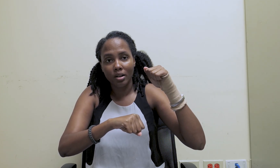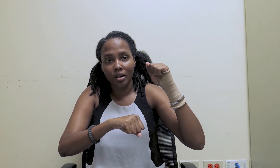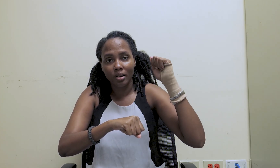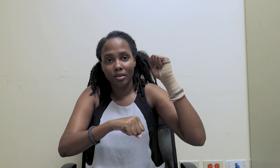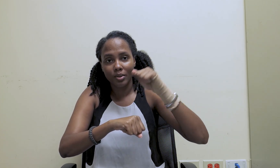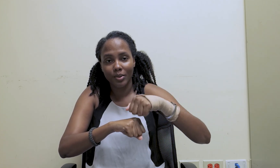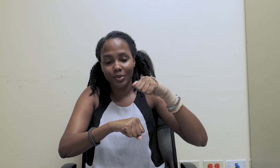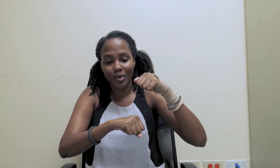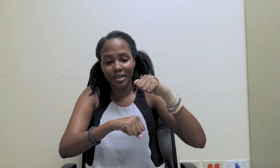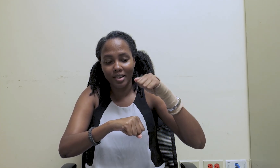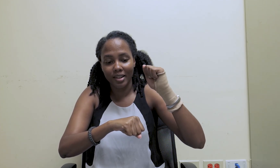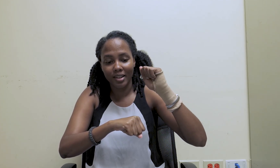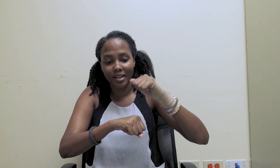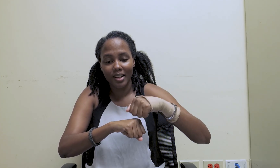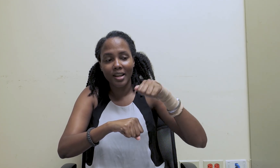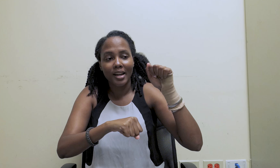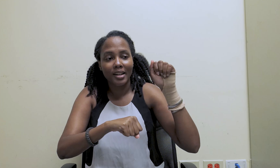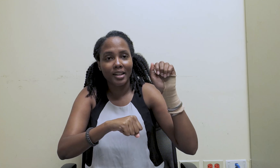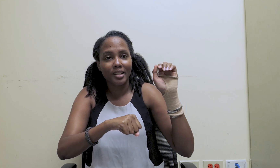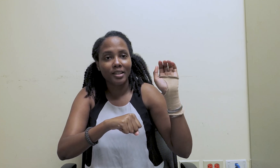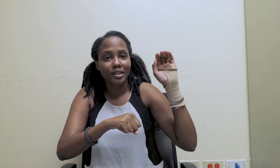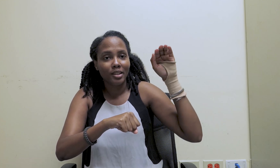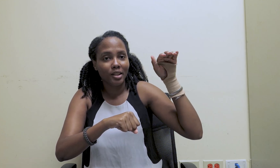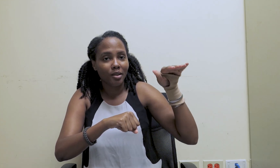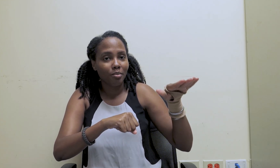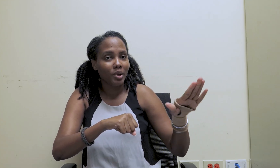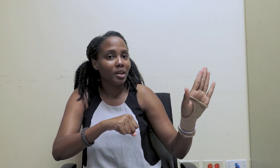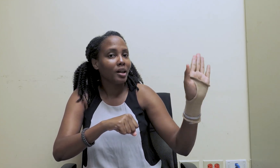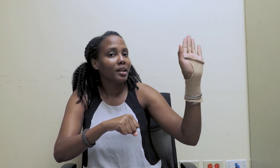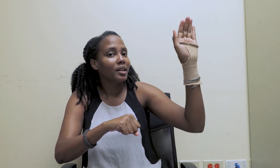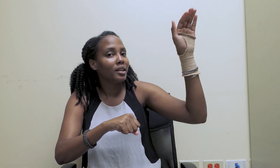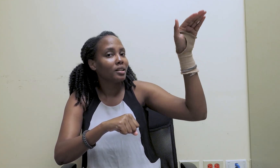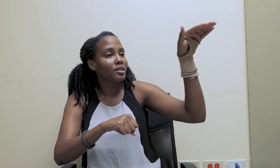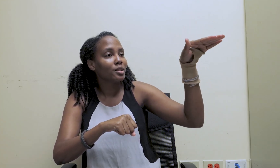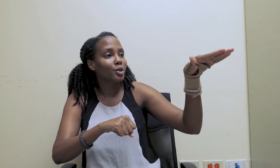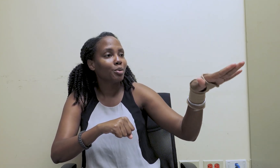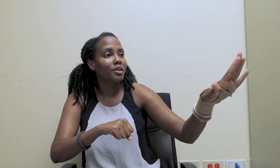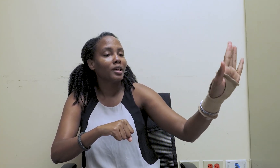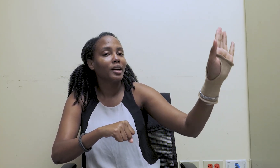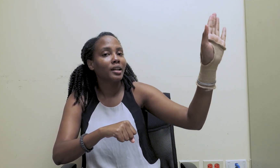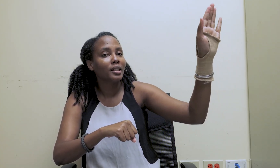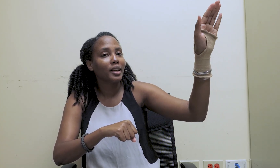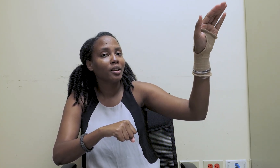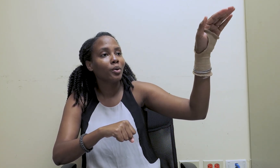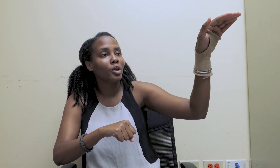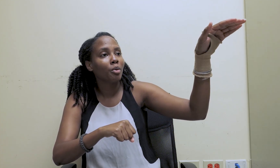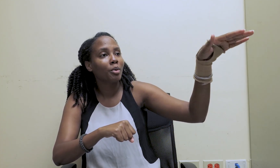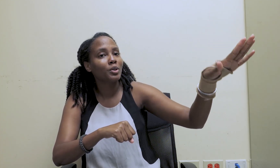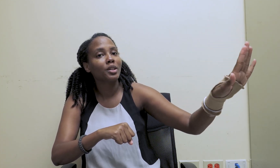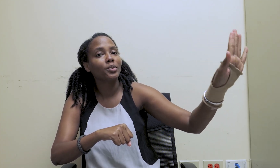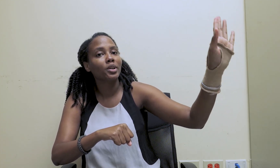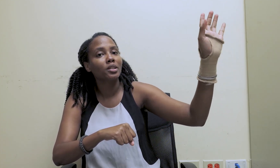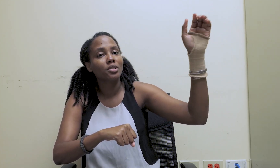knock, and then make a hilly slope with your hand, like you're going up a mountain range.